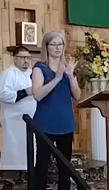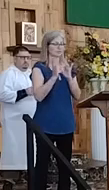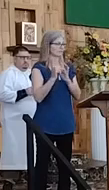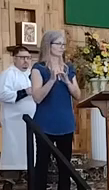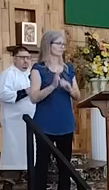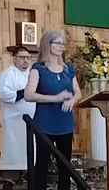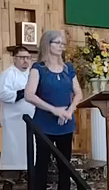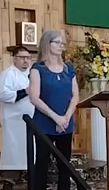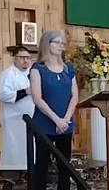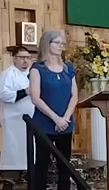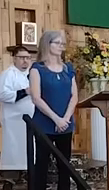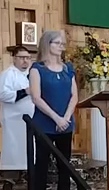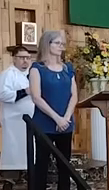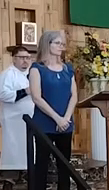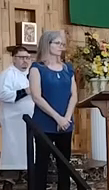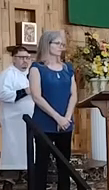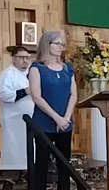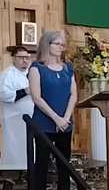me.